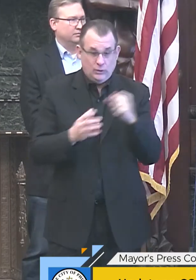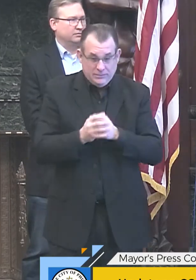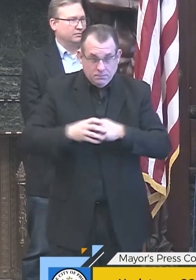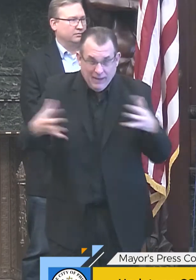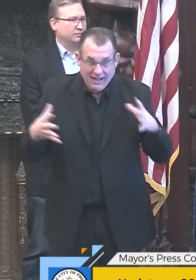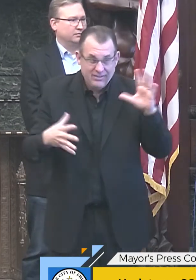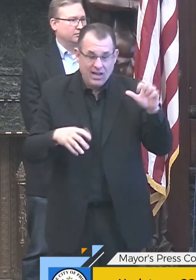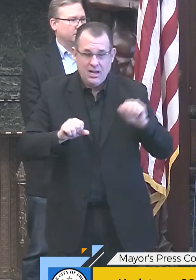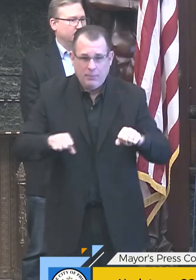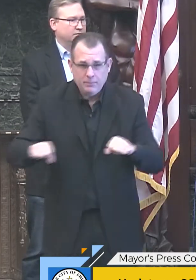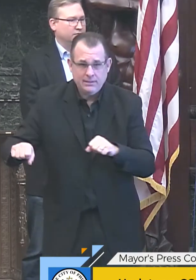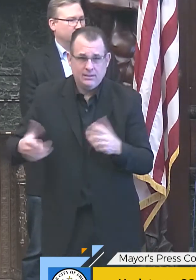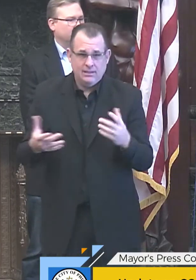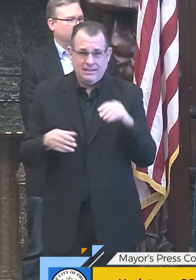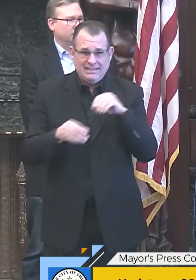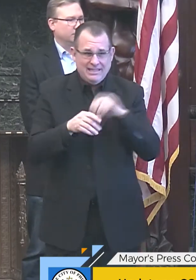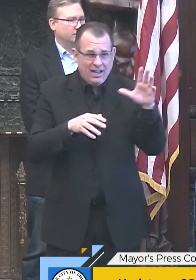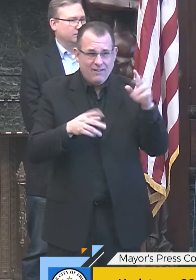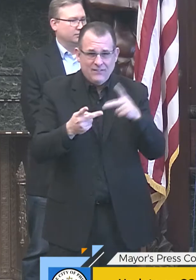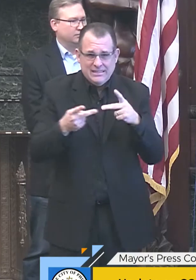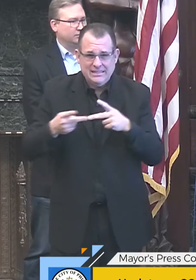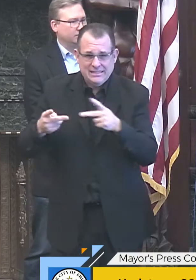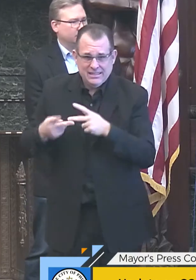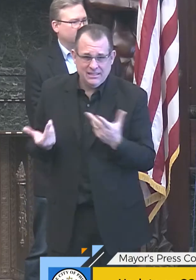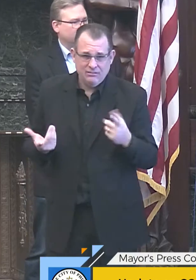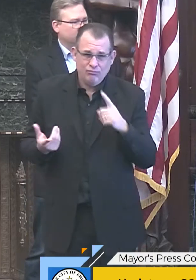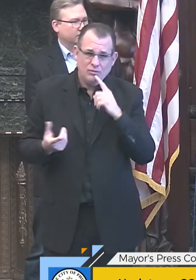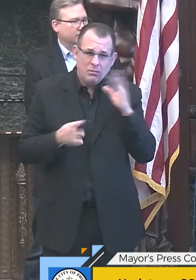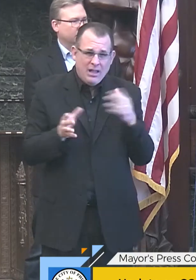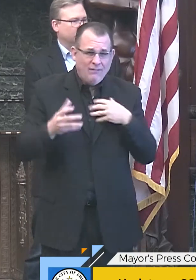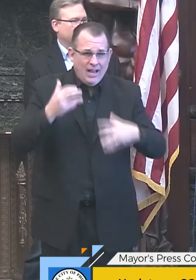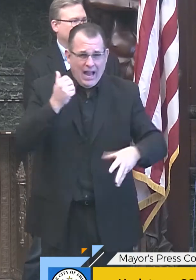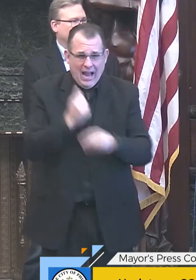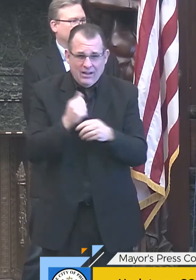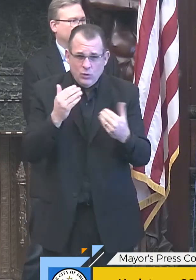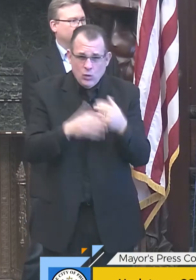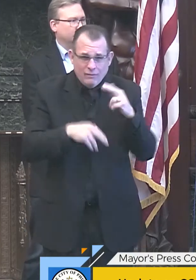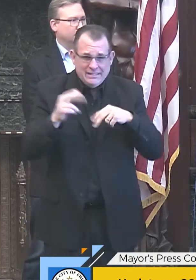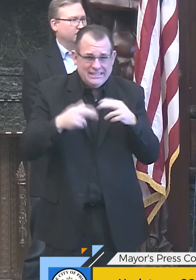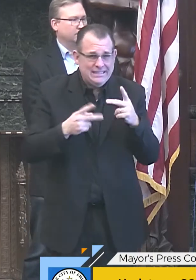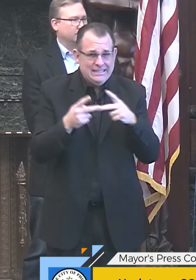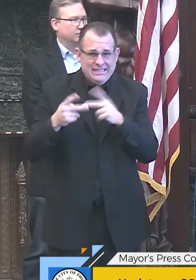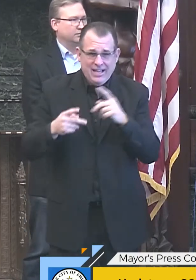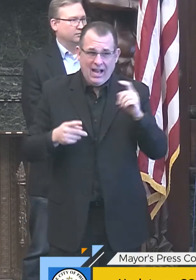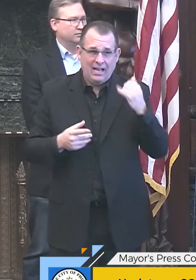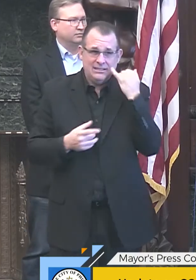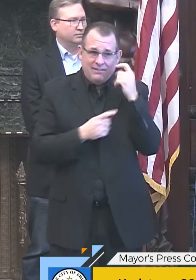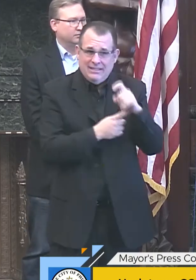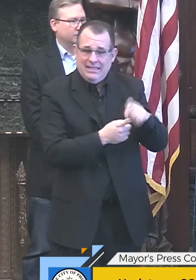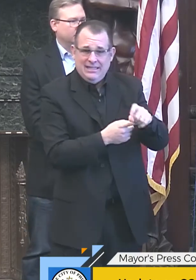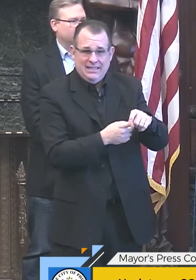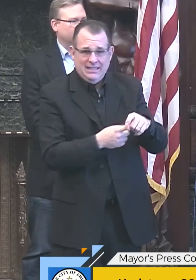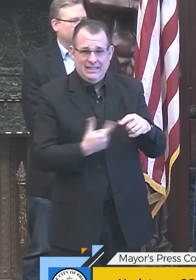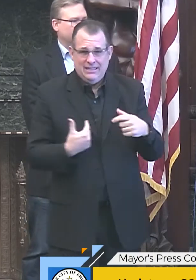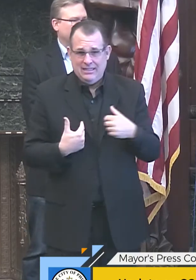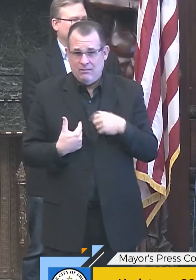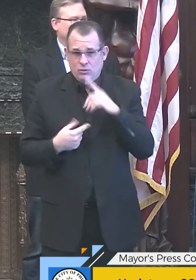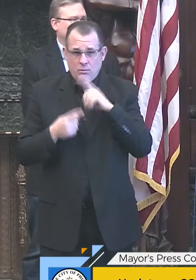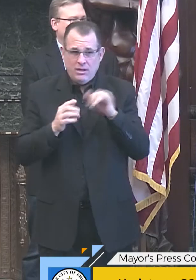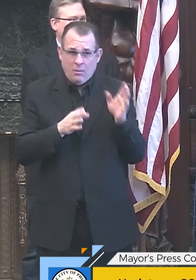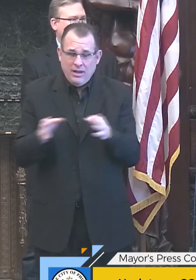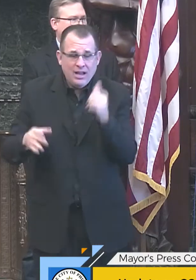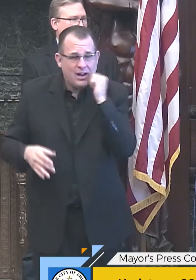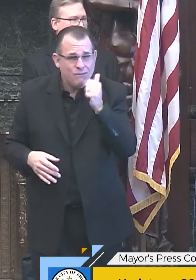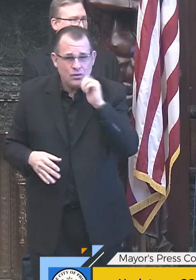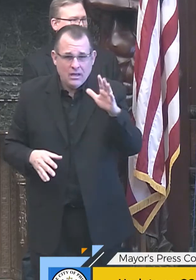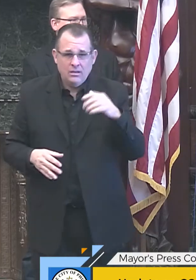existing facility. There are plans for adding additional facilities as necessary. And there is a plan that we're talking about every day to try to reduce